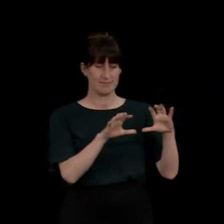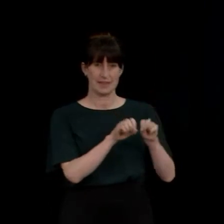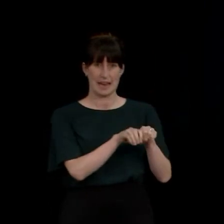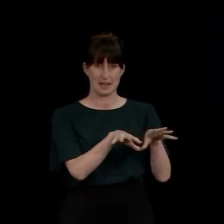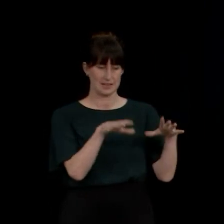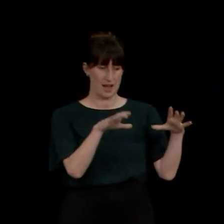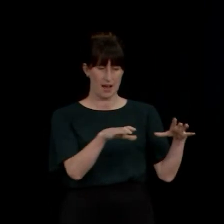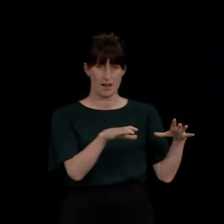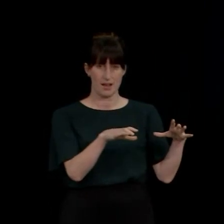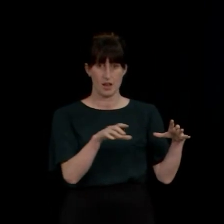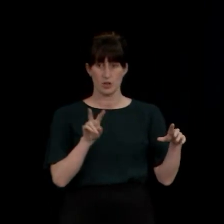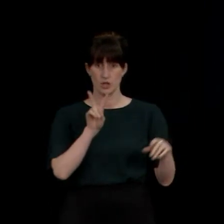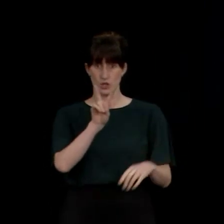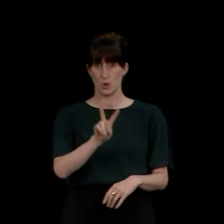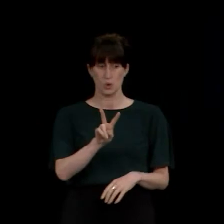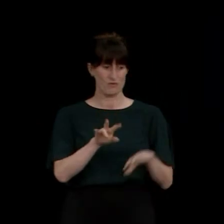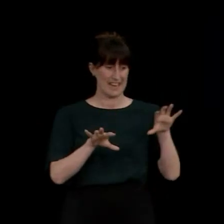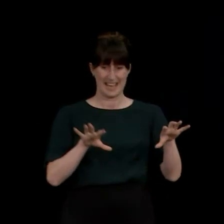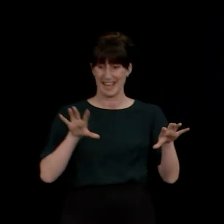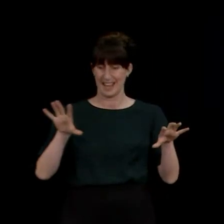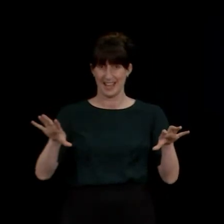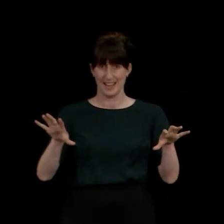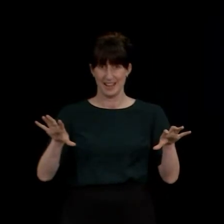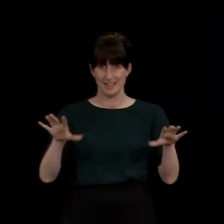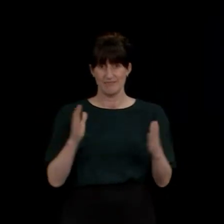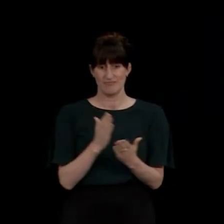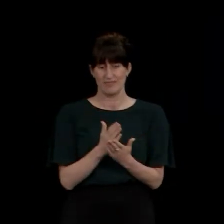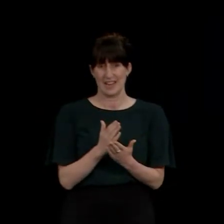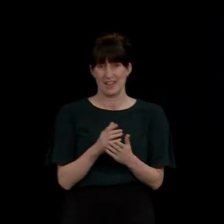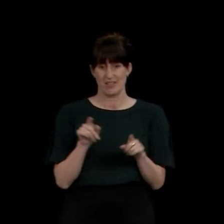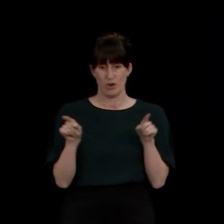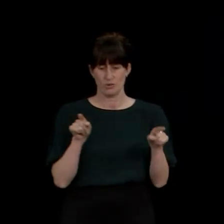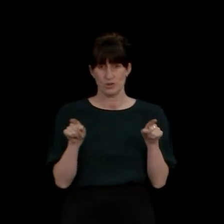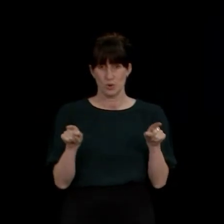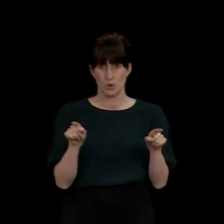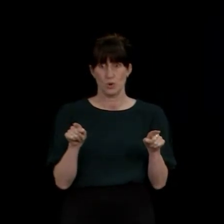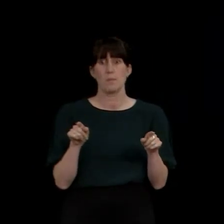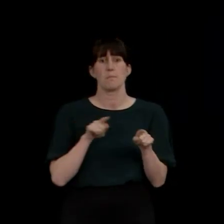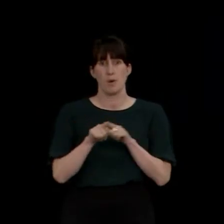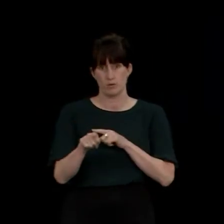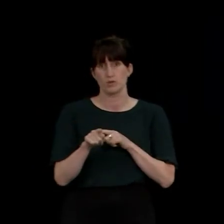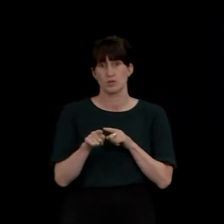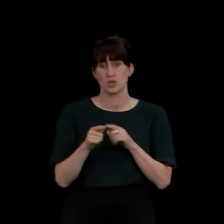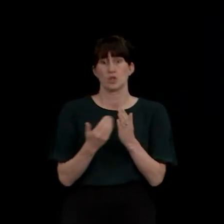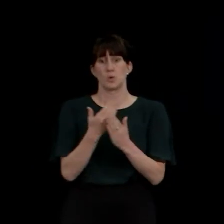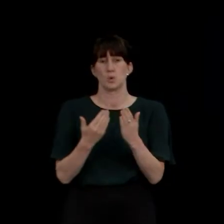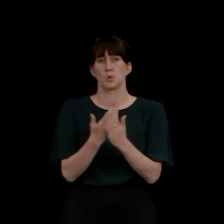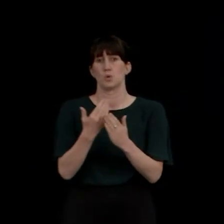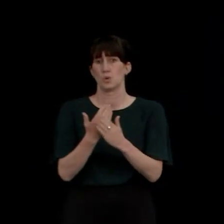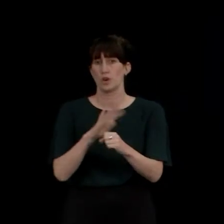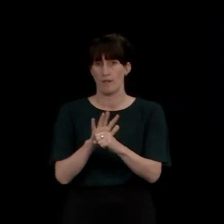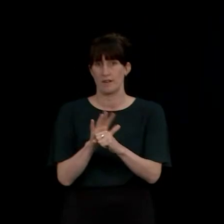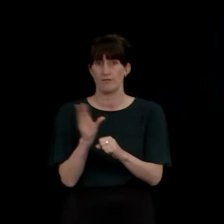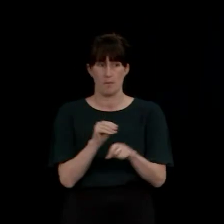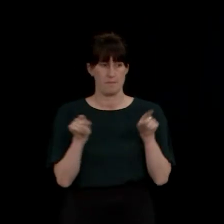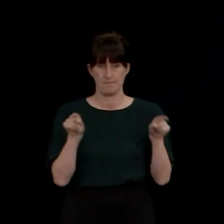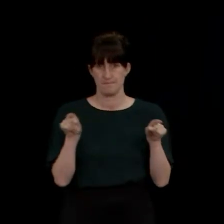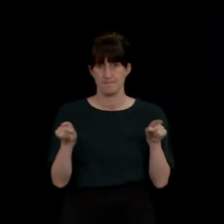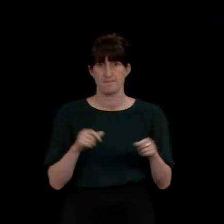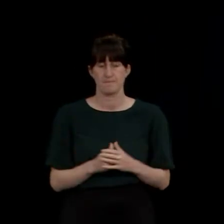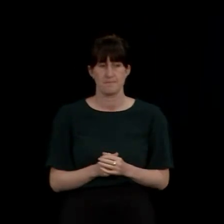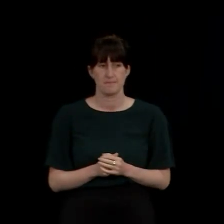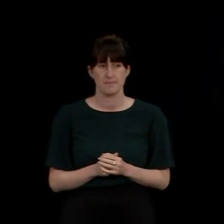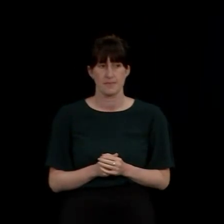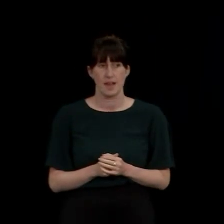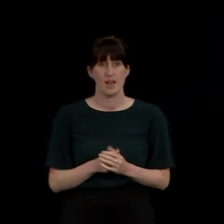it's those 2 subclusters that are really giving rise to the new cases at the moment. So of the other